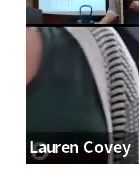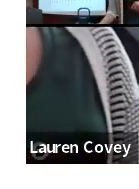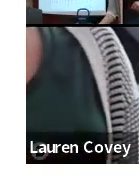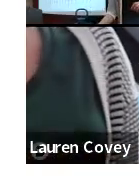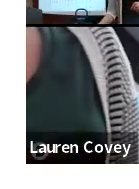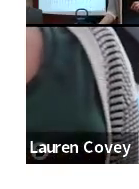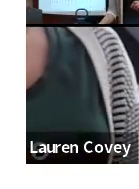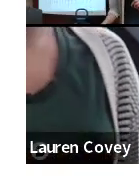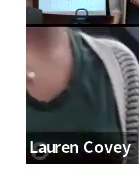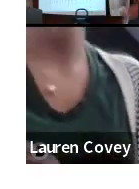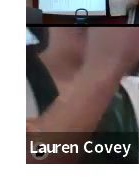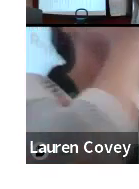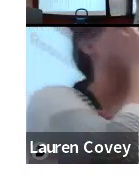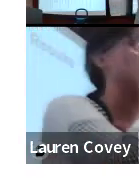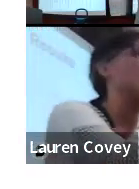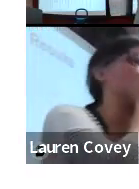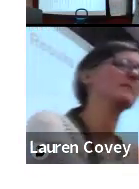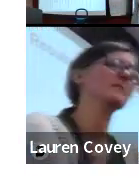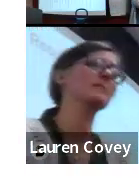no access